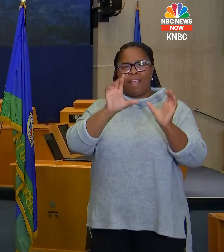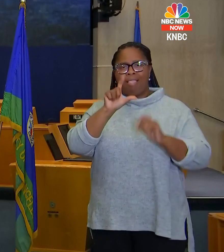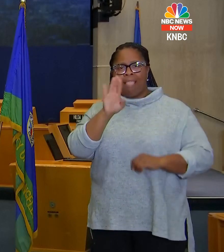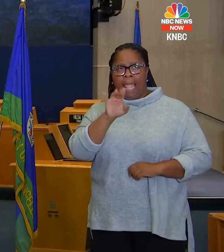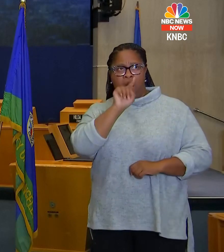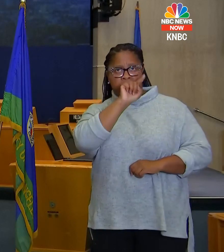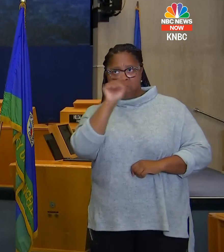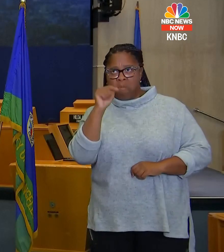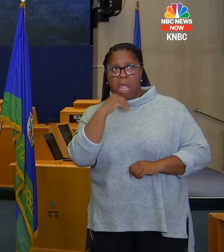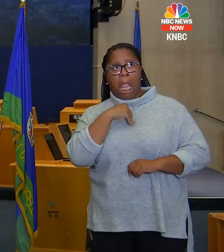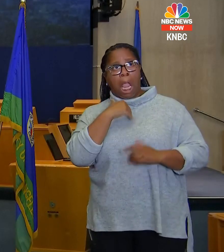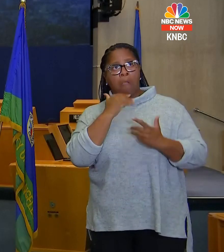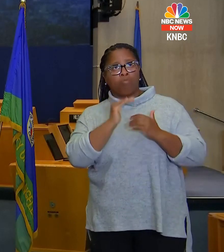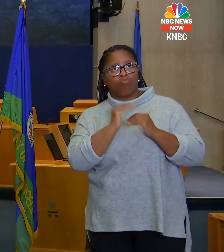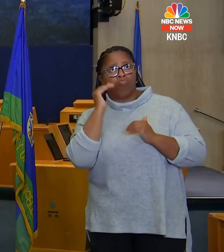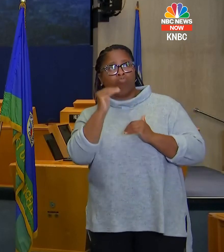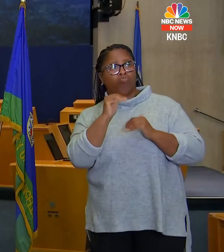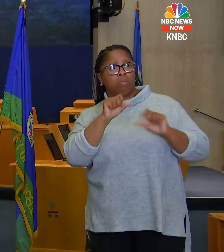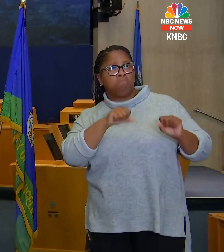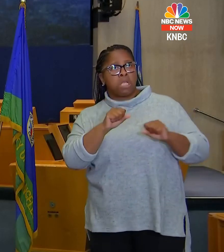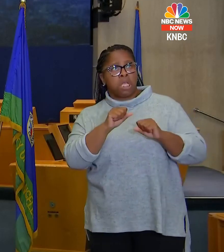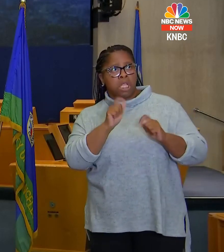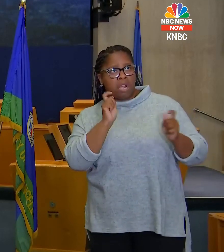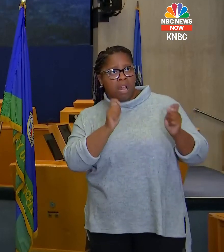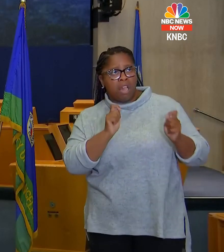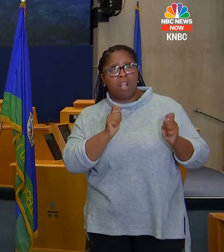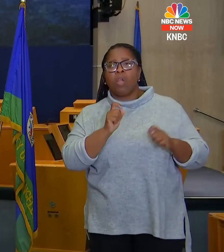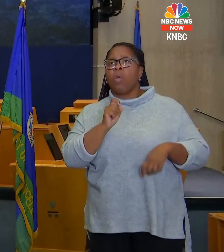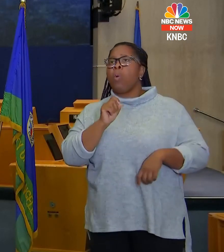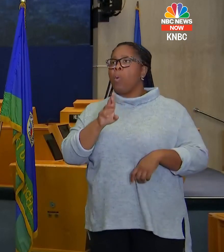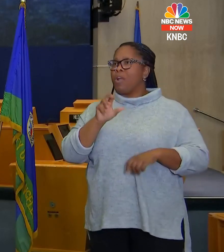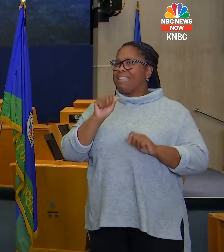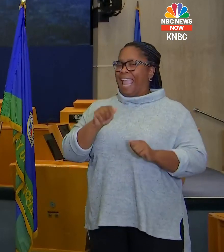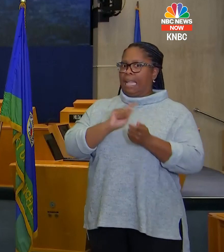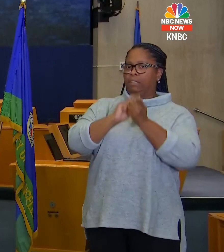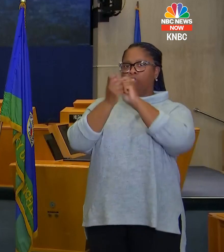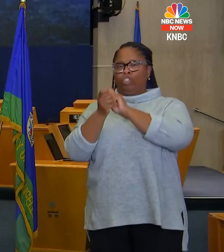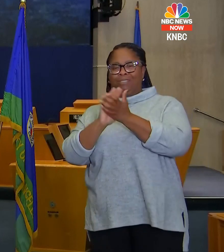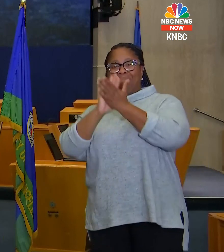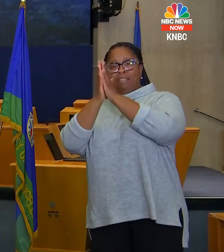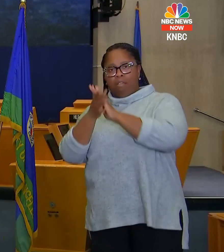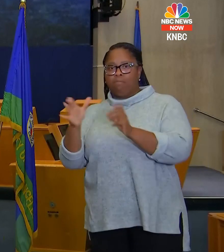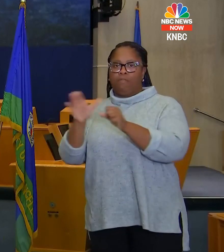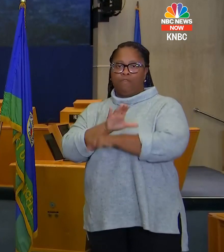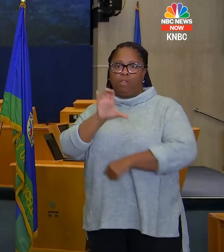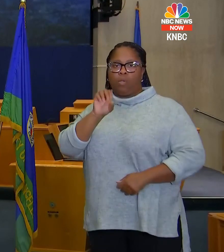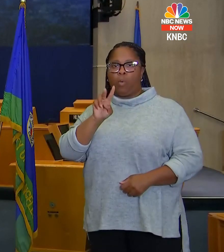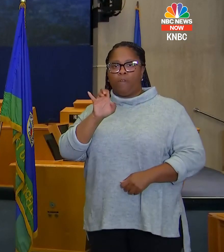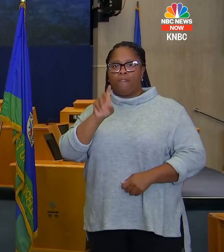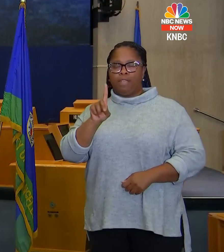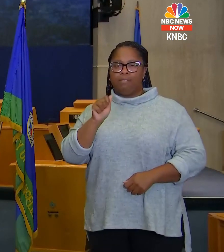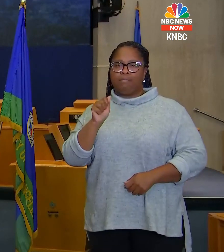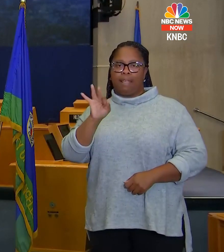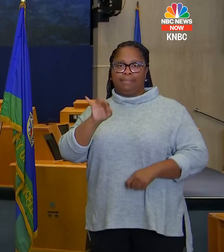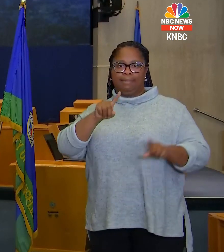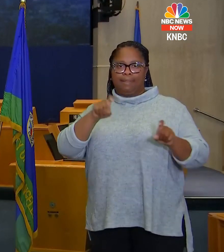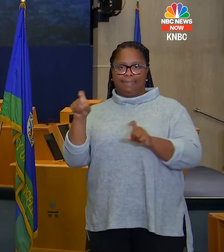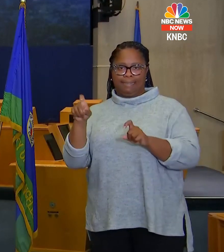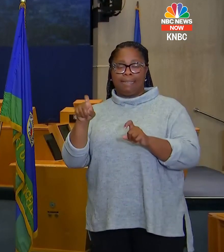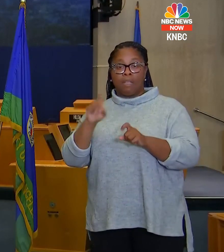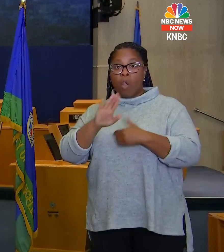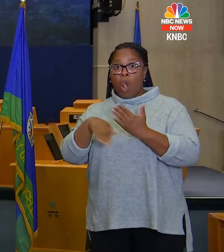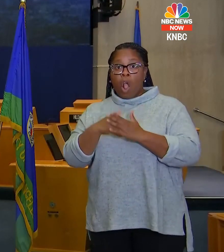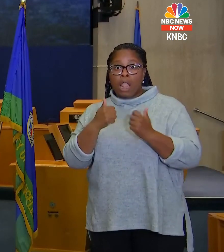have excess capacity or can convert to COVID-19 testing. All of these efforts